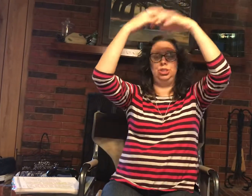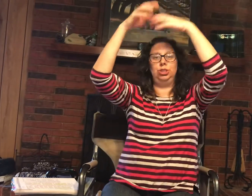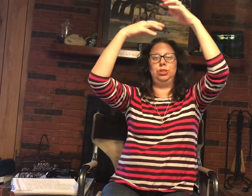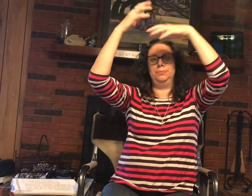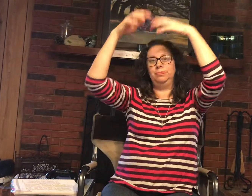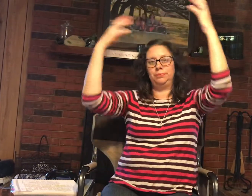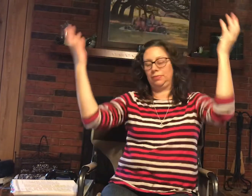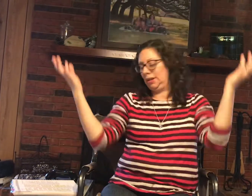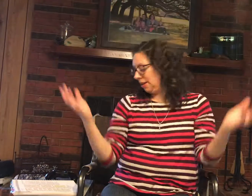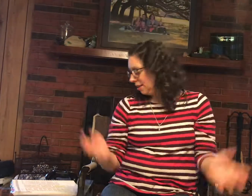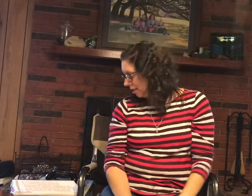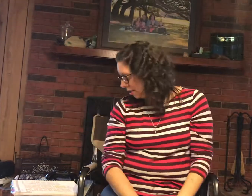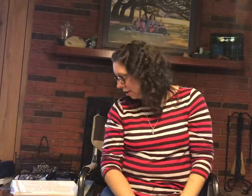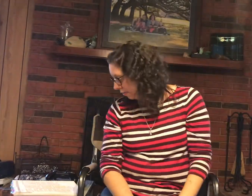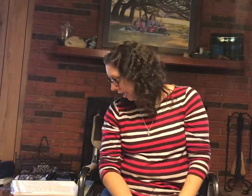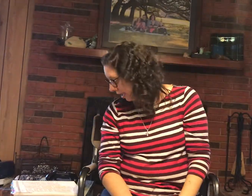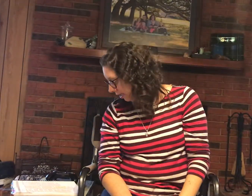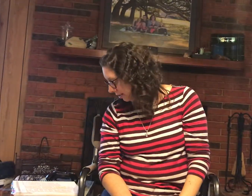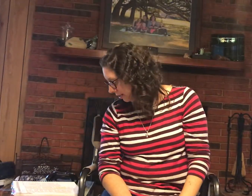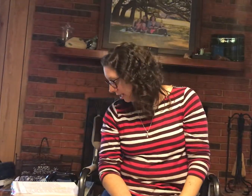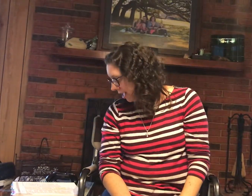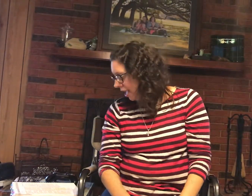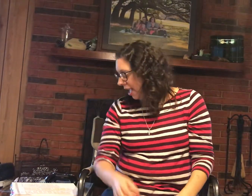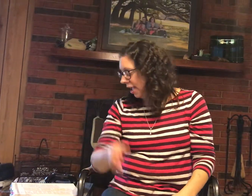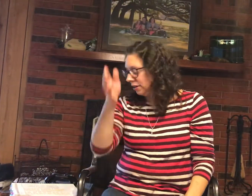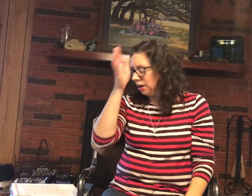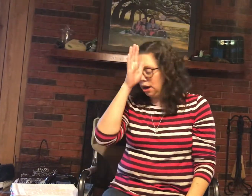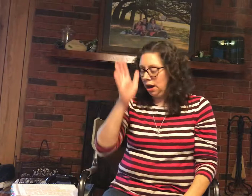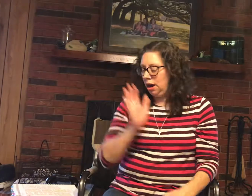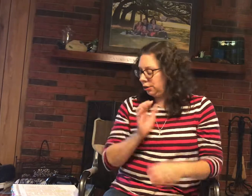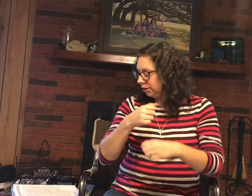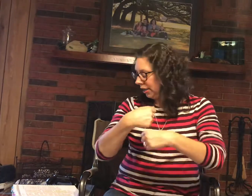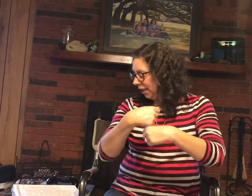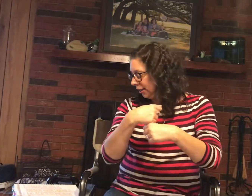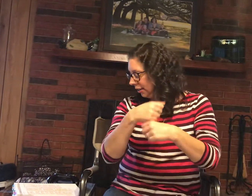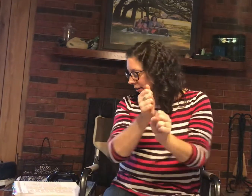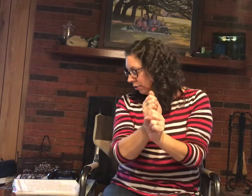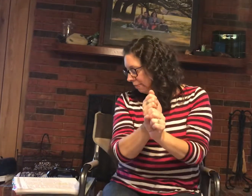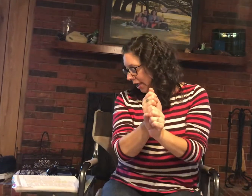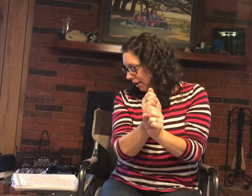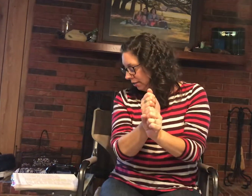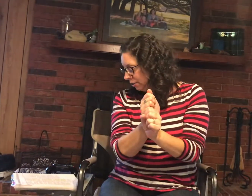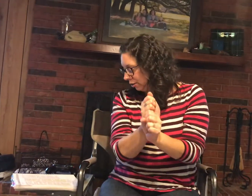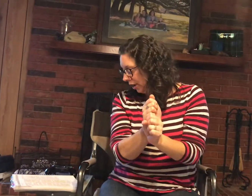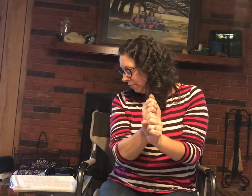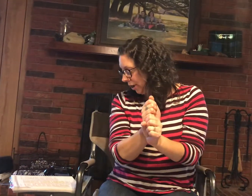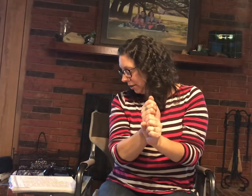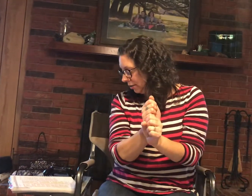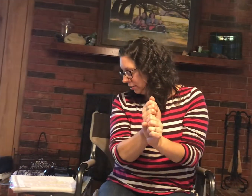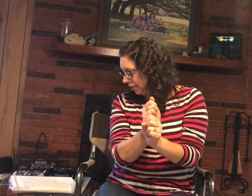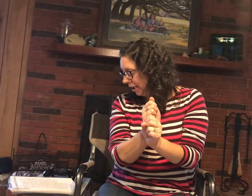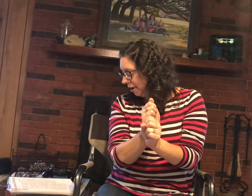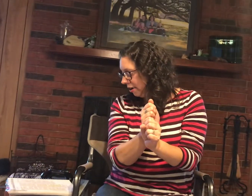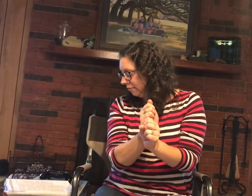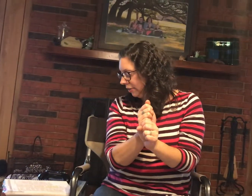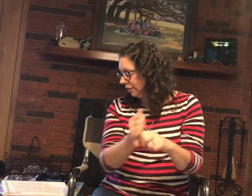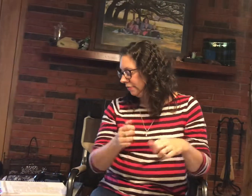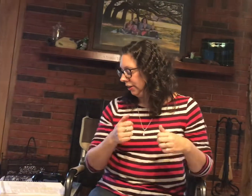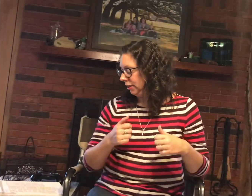heavens. Okay? And God created or made the great whales and every living,